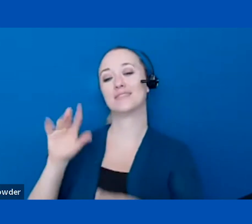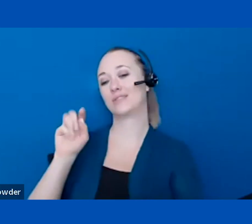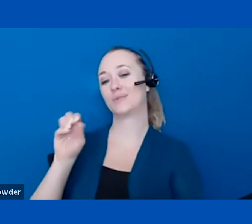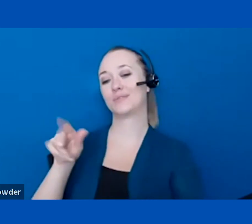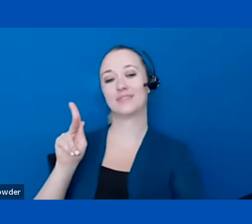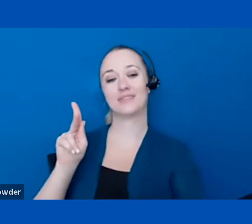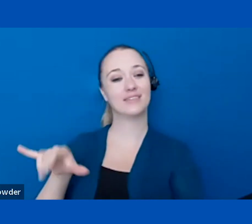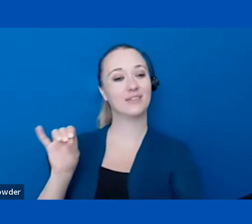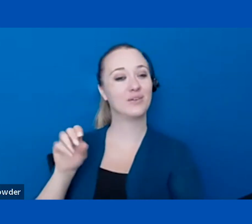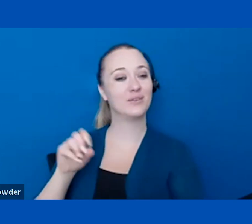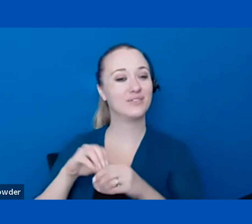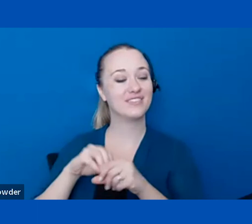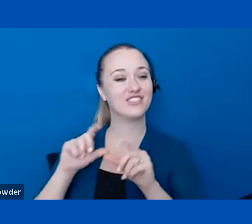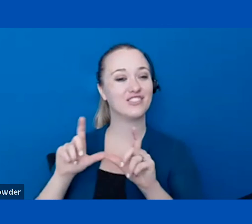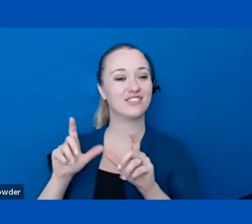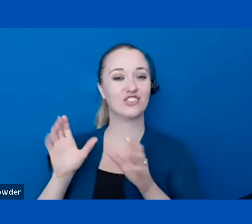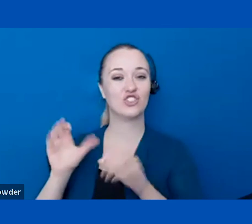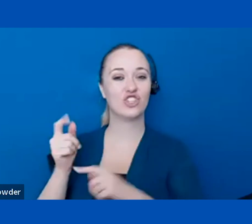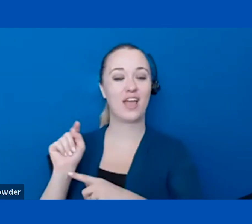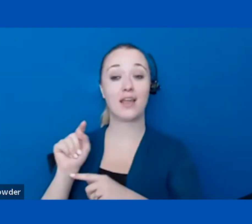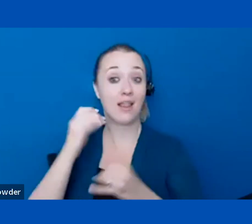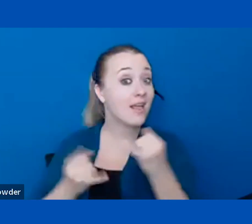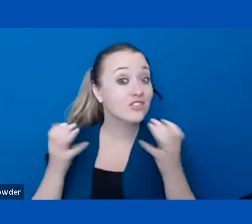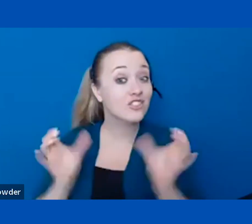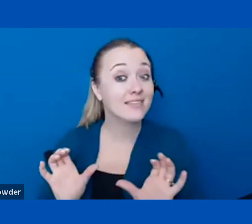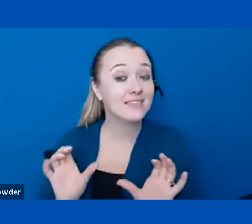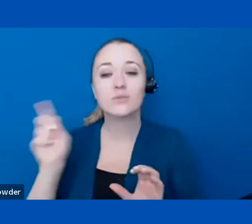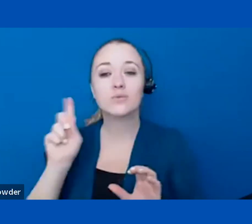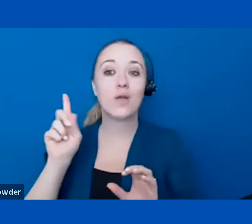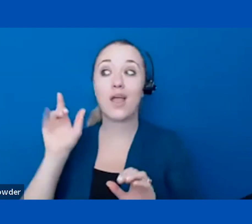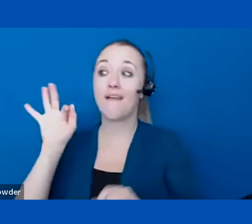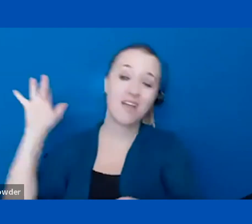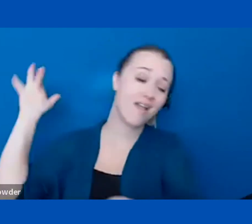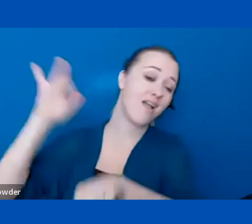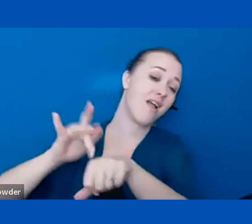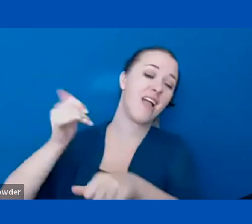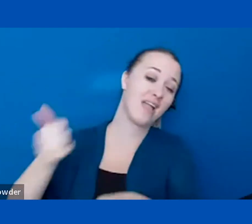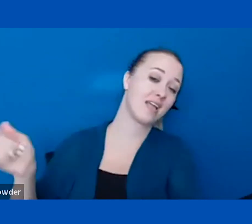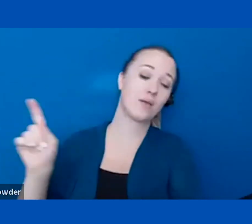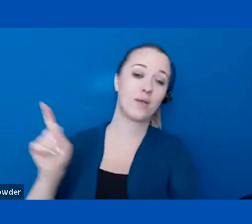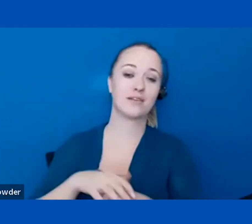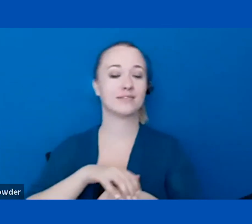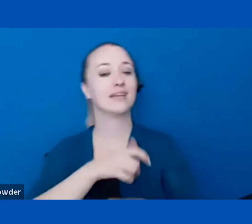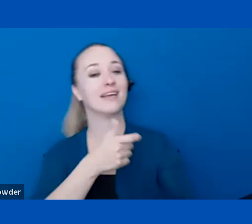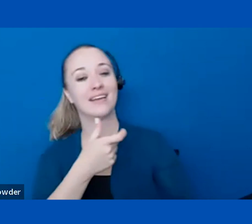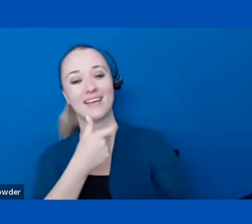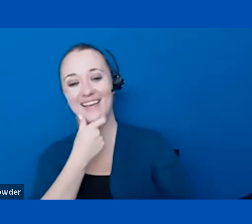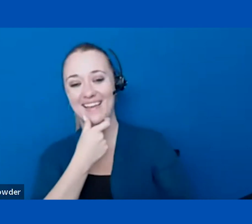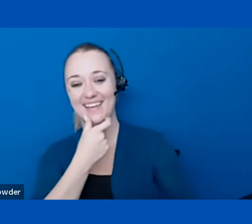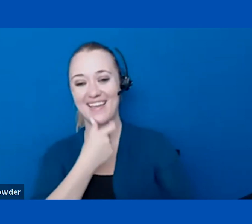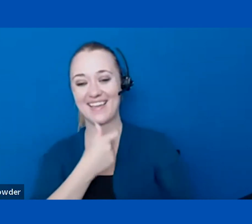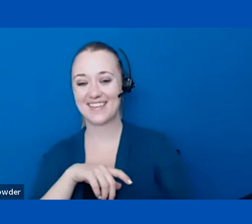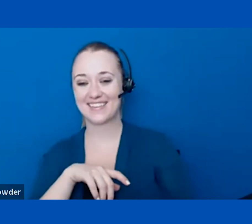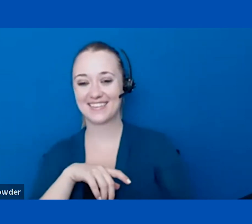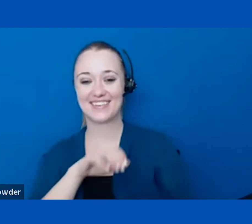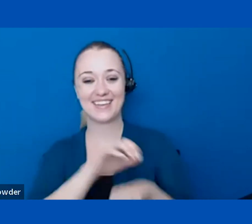Anywhere else? Just shout them out. This is your last chance. Where do you want to go if you can go anywhere in the world right now? England. Let's go to